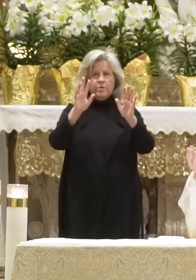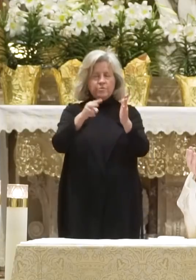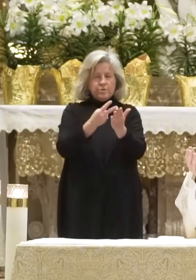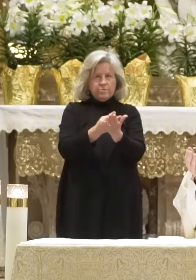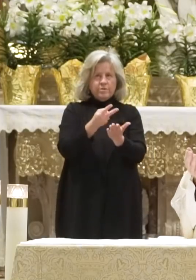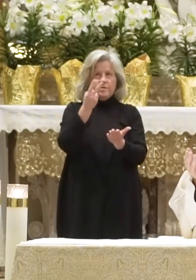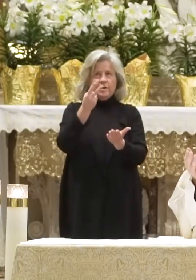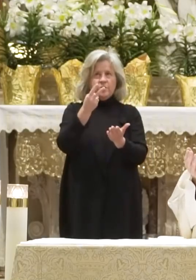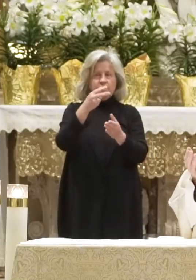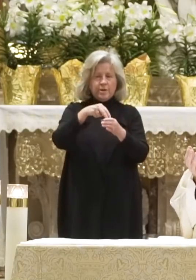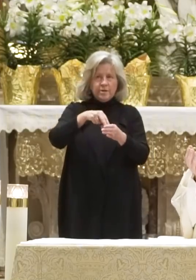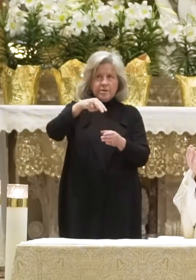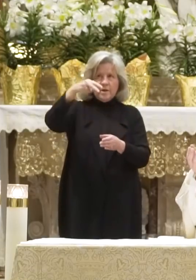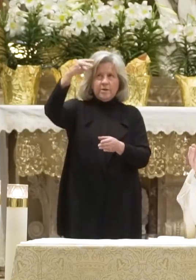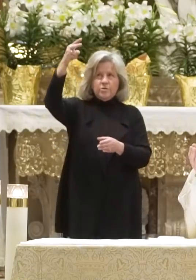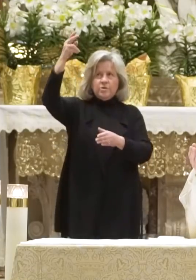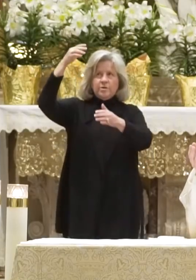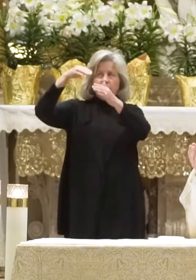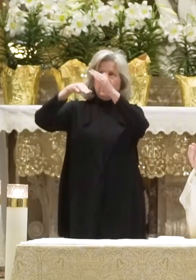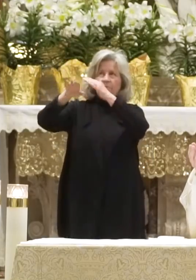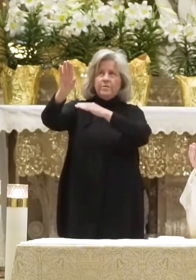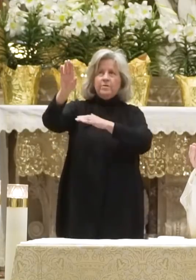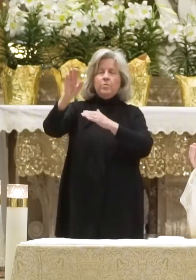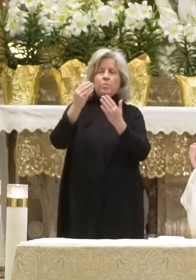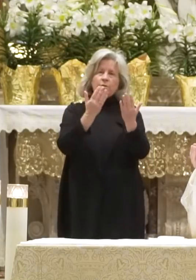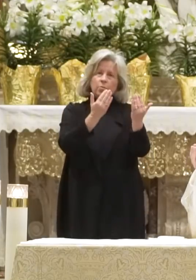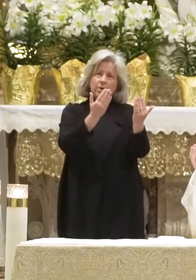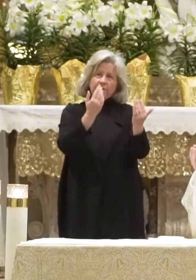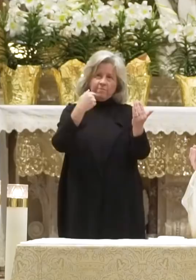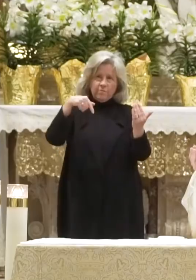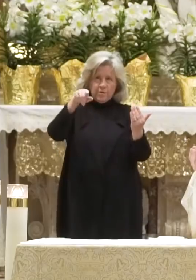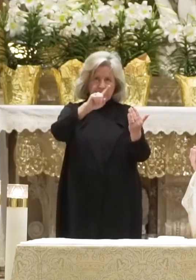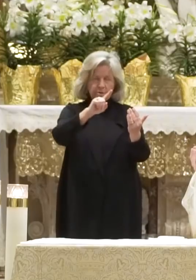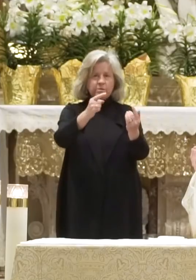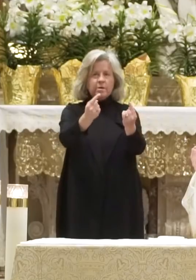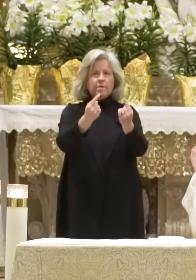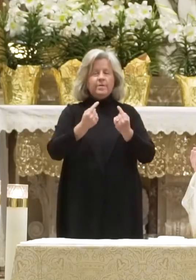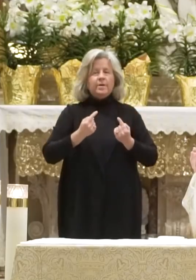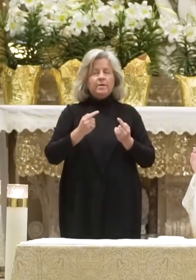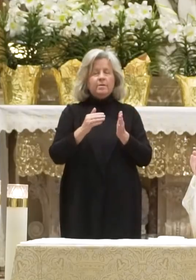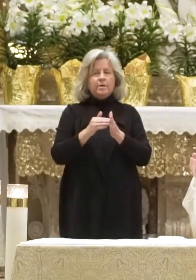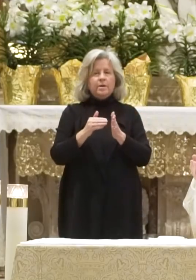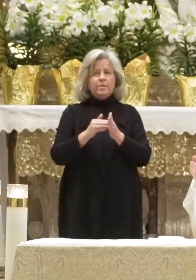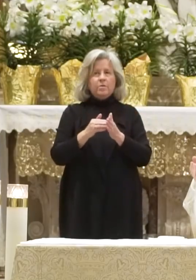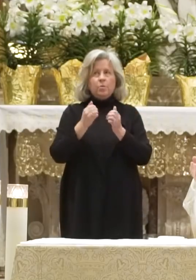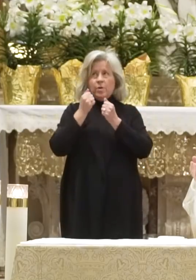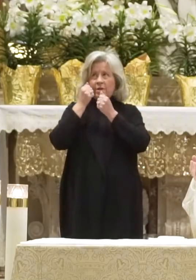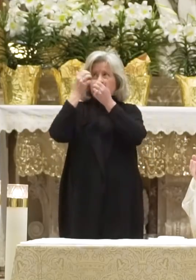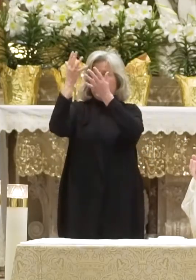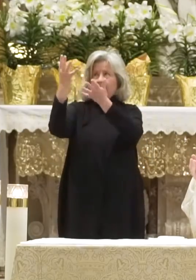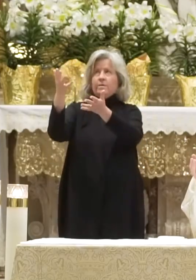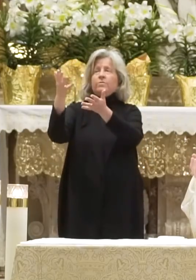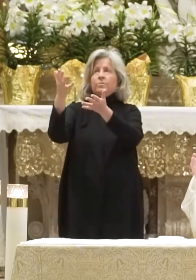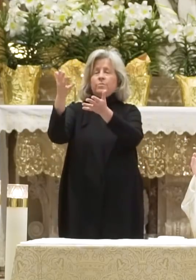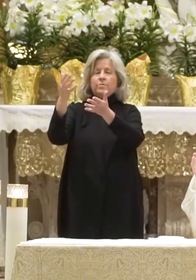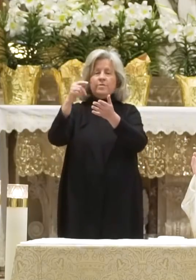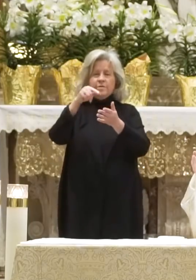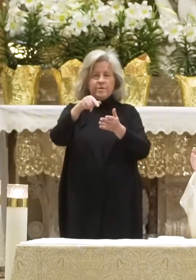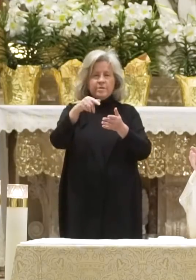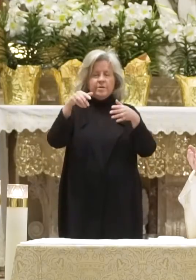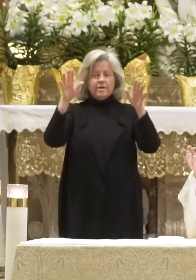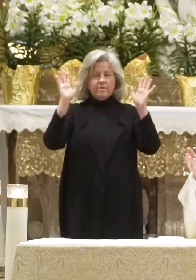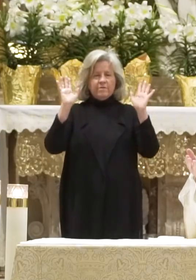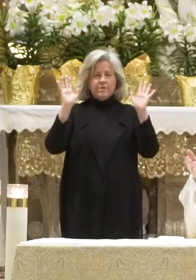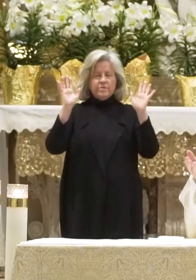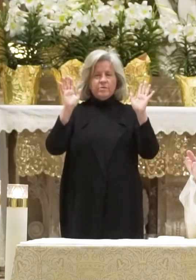heaven, and as we look forward to his second coming, we offer you in thanksgiving this holy and living sacrifice.